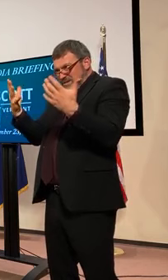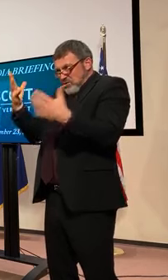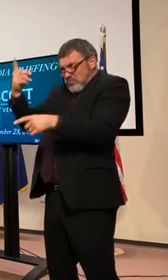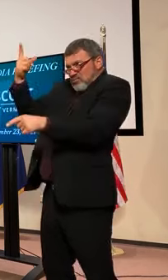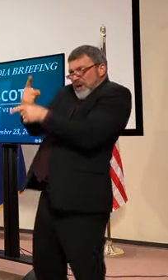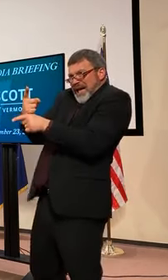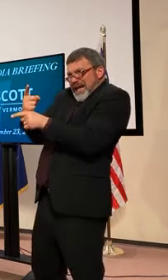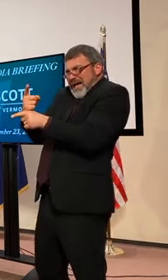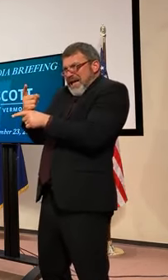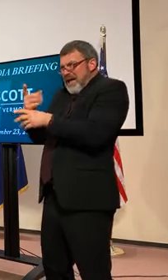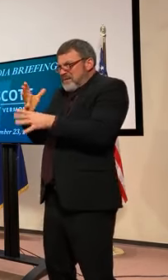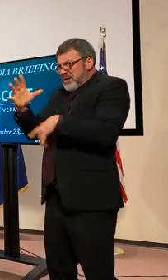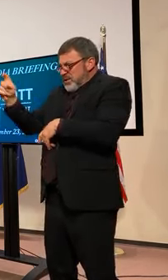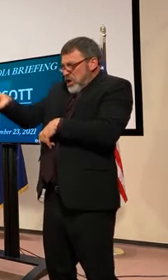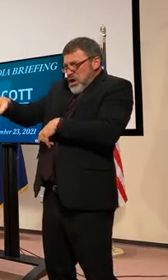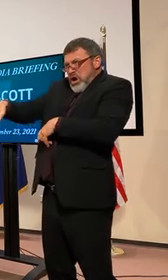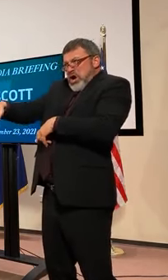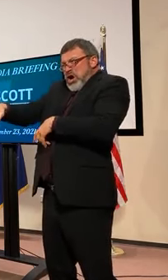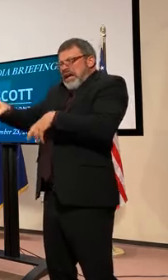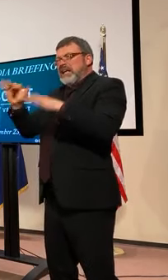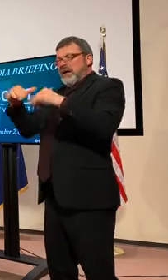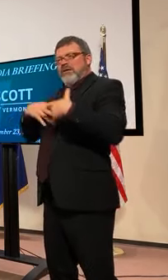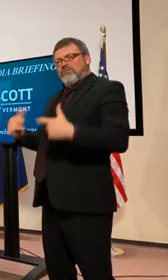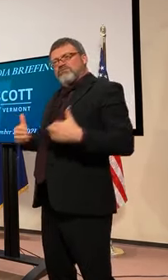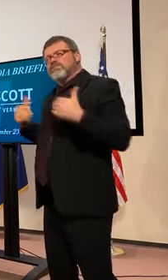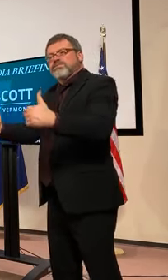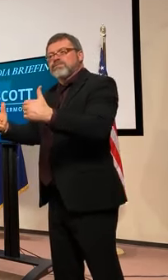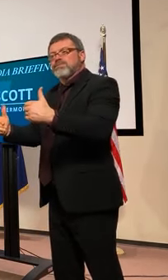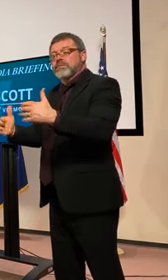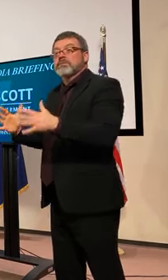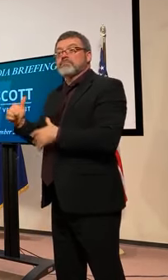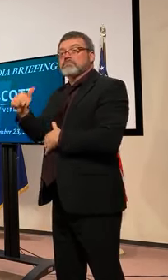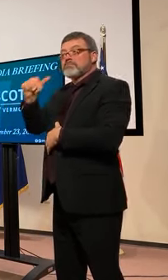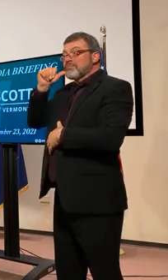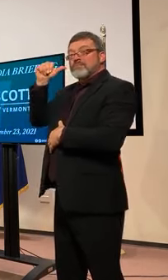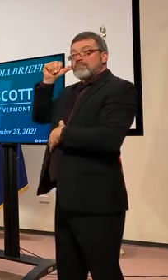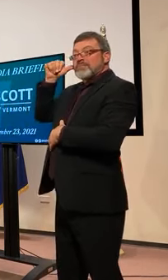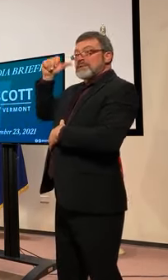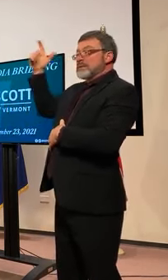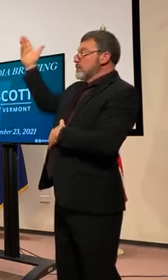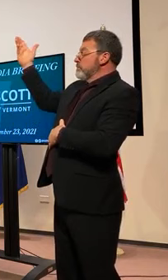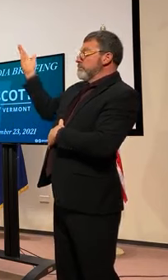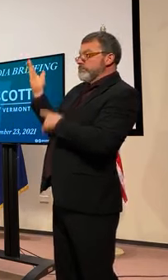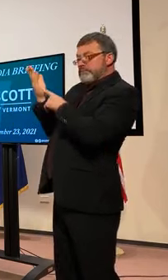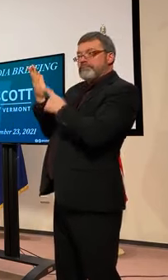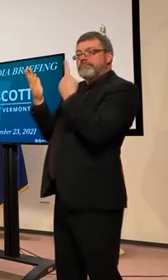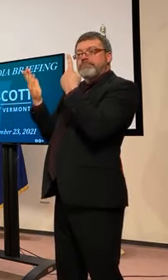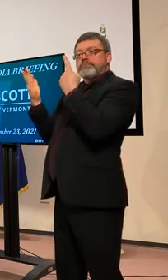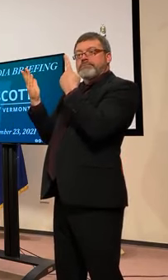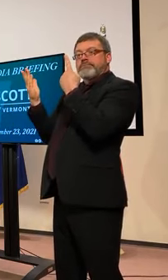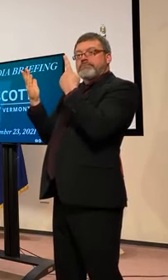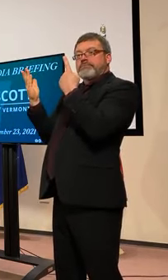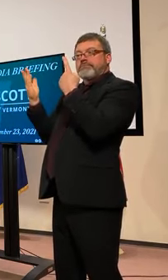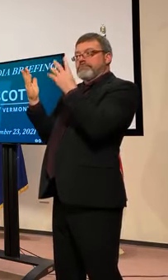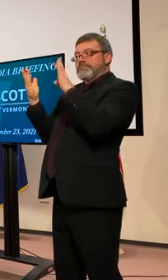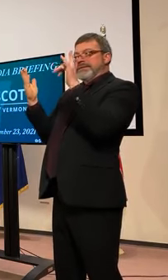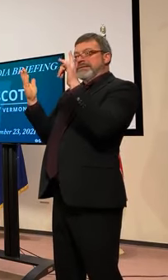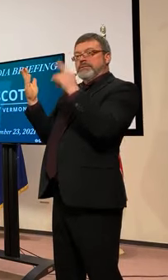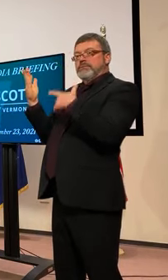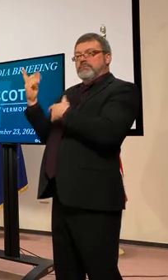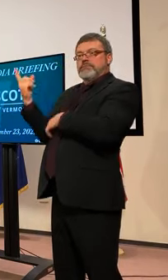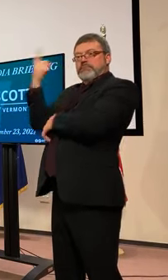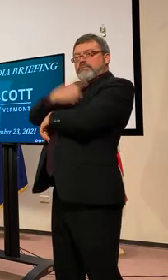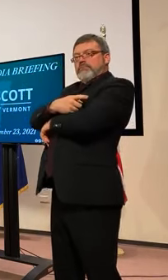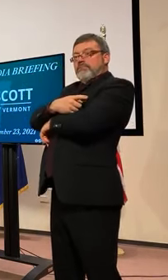one day yesterday. We passed one bill one day through both chambers. So when I do the math